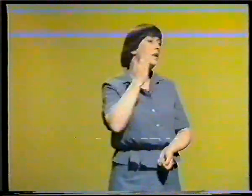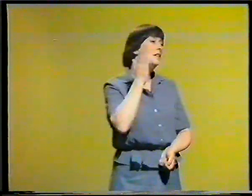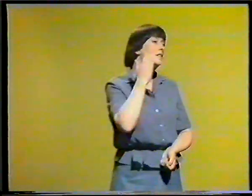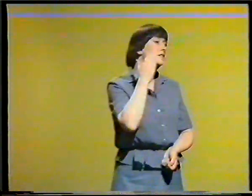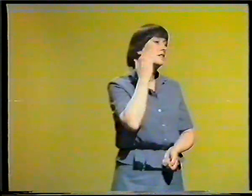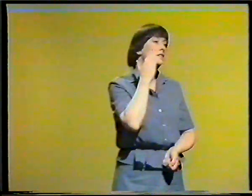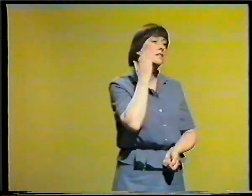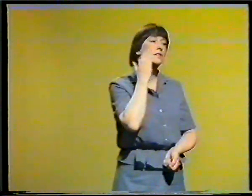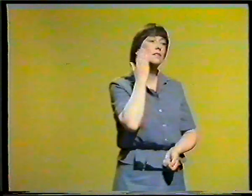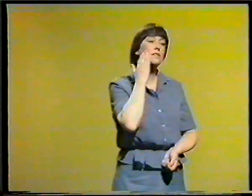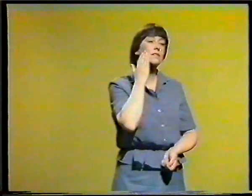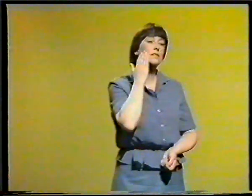wind.